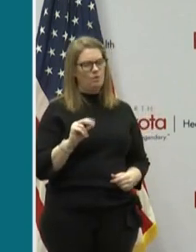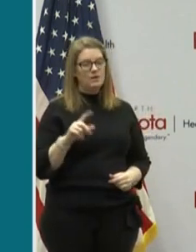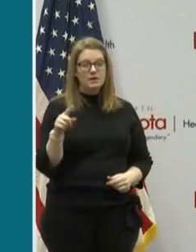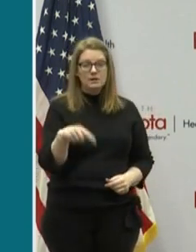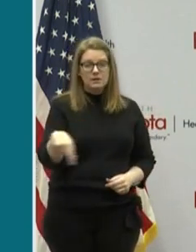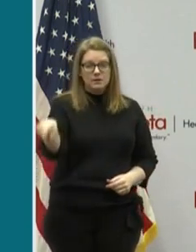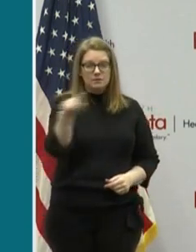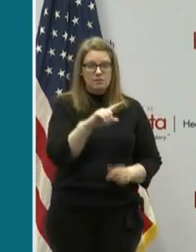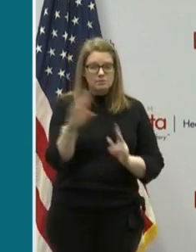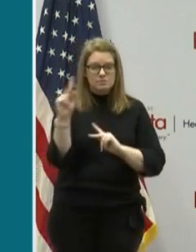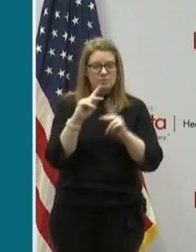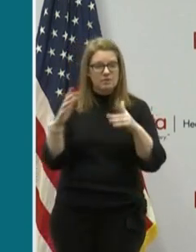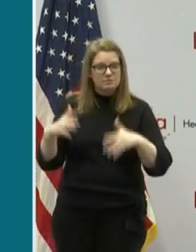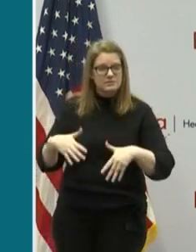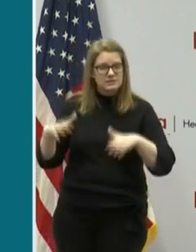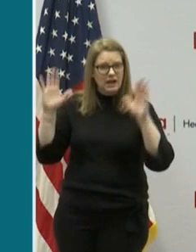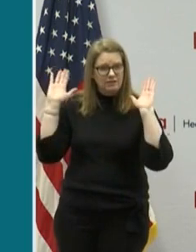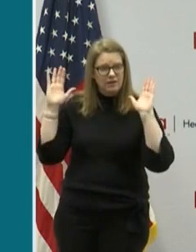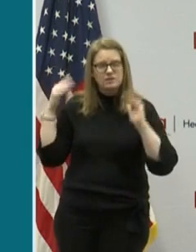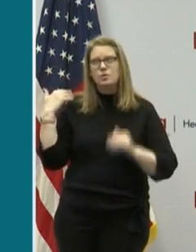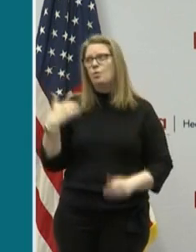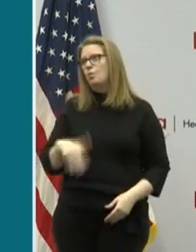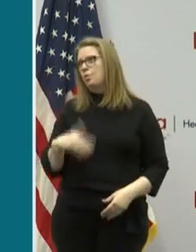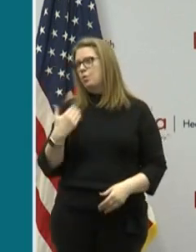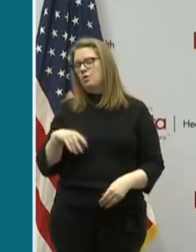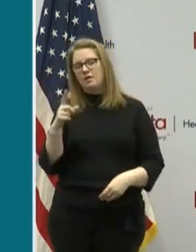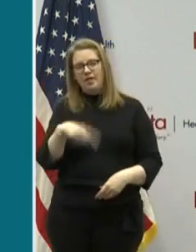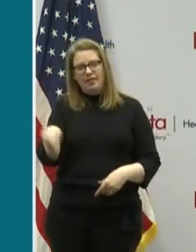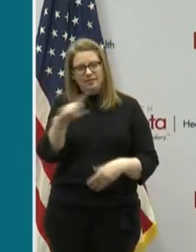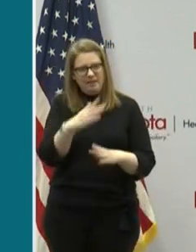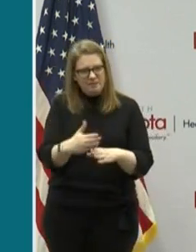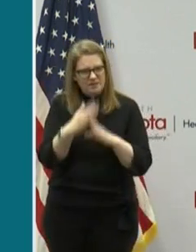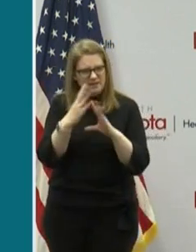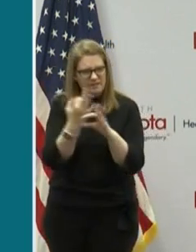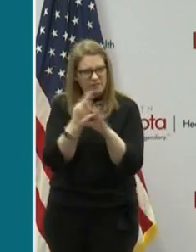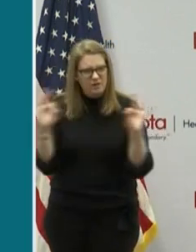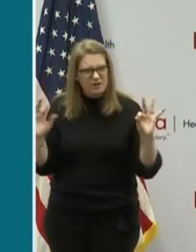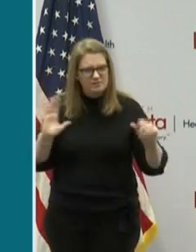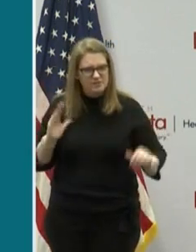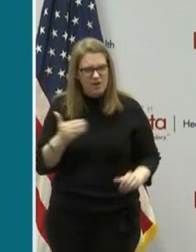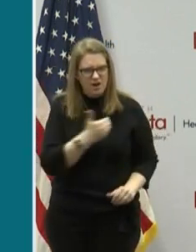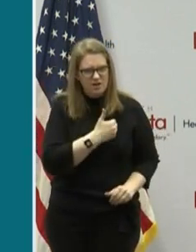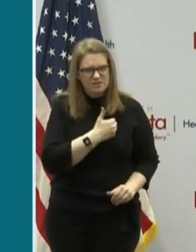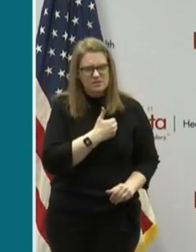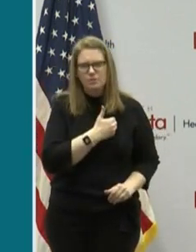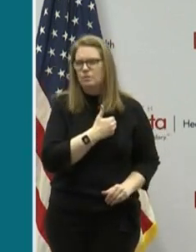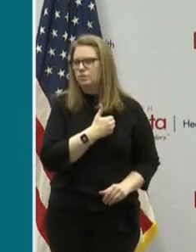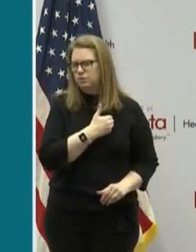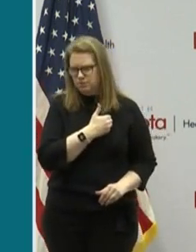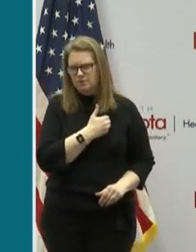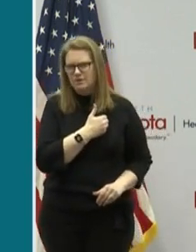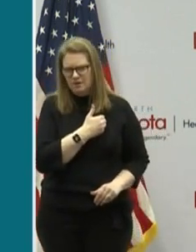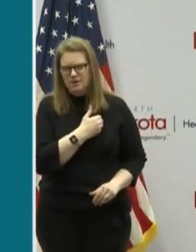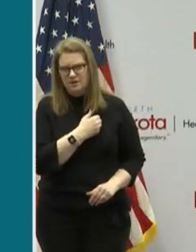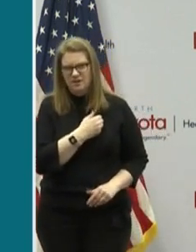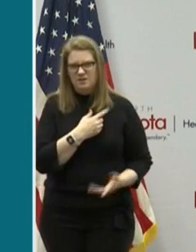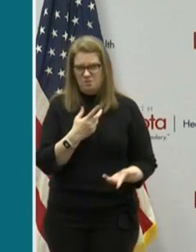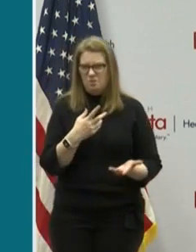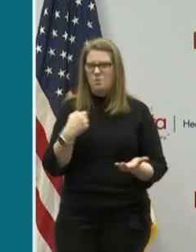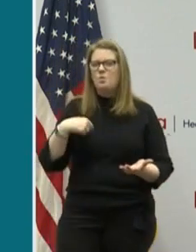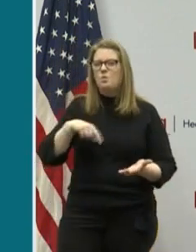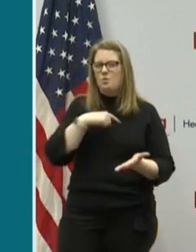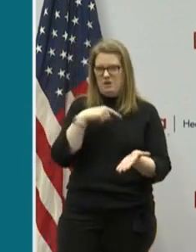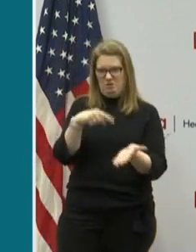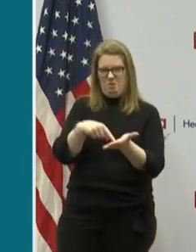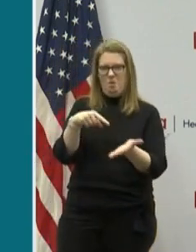made to serve their country and protect the freedoms that we all cherish is something that we don't owe them just while they're in uniform, but we owe them